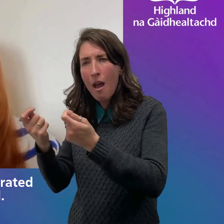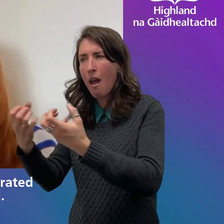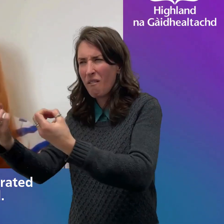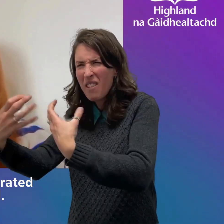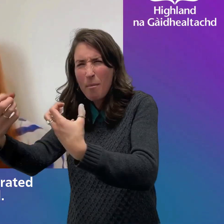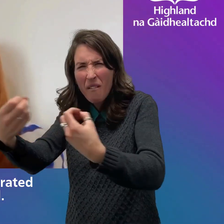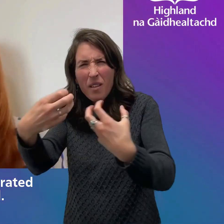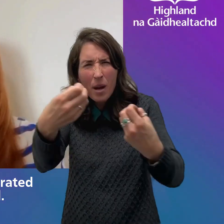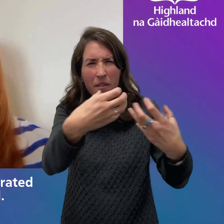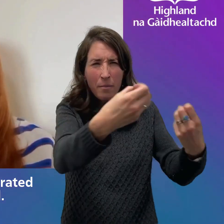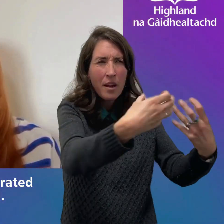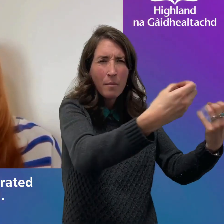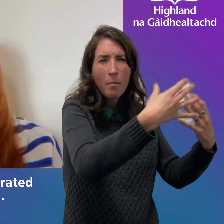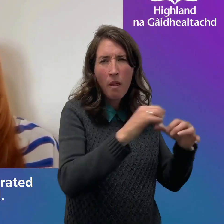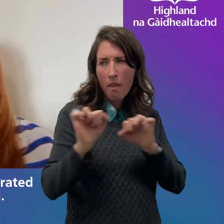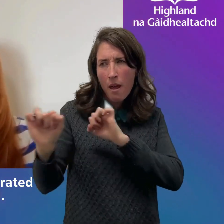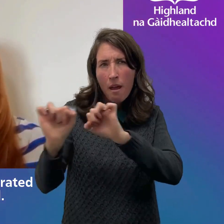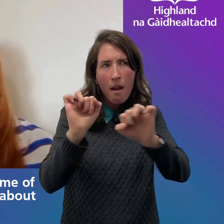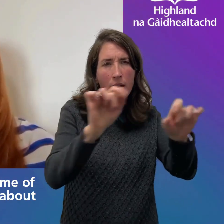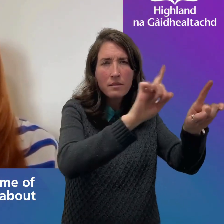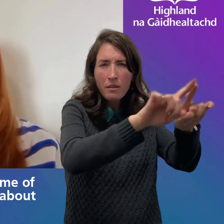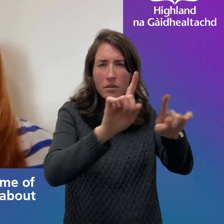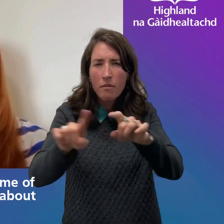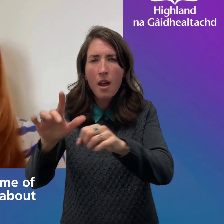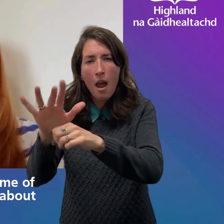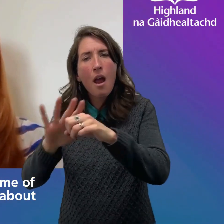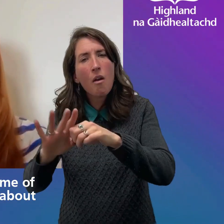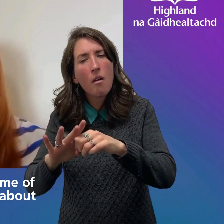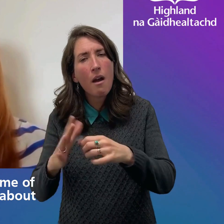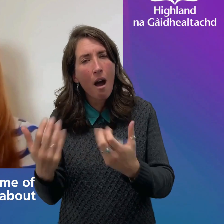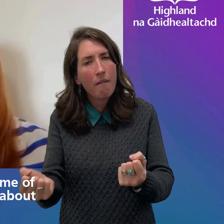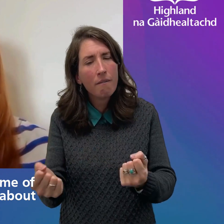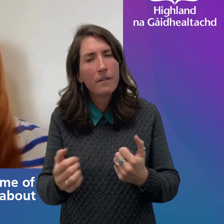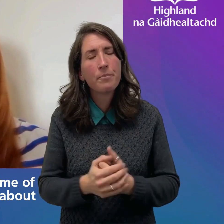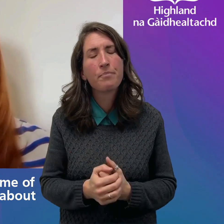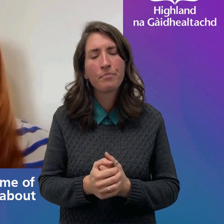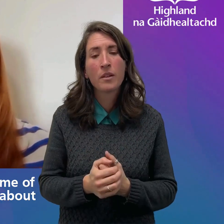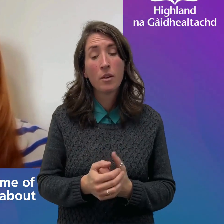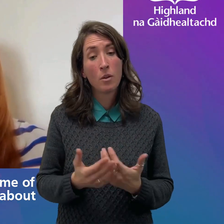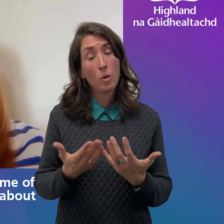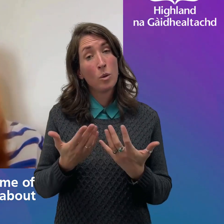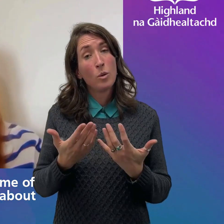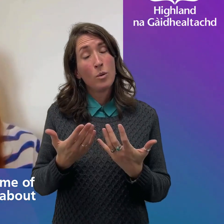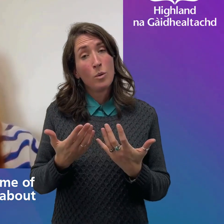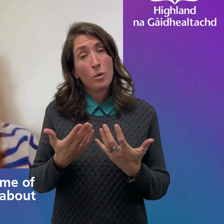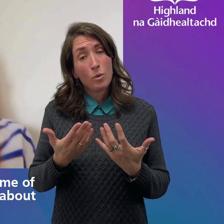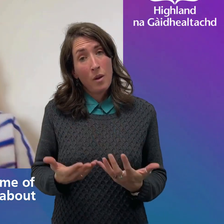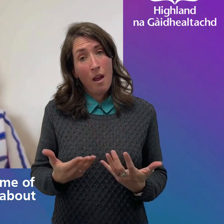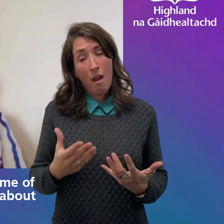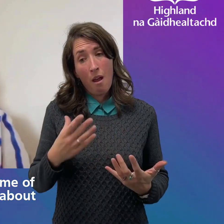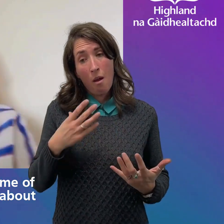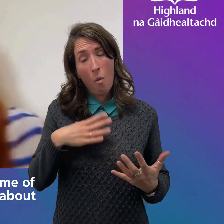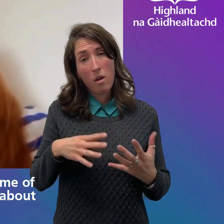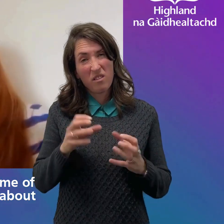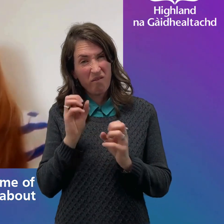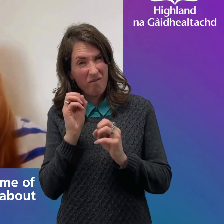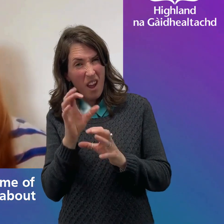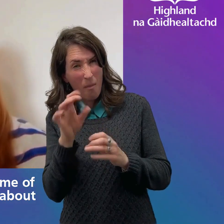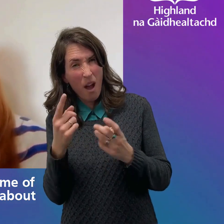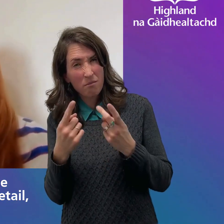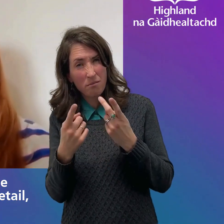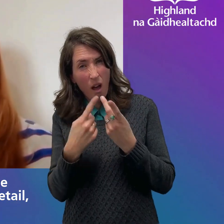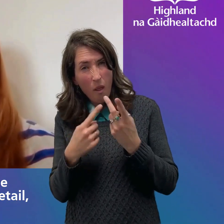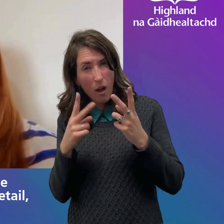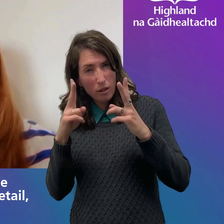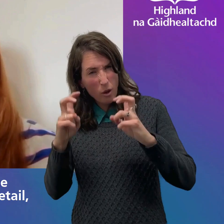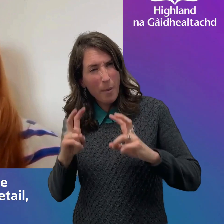performance report as well. I wanted to talk today about some of the other things that we talked about in our meeting.